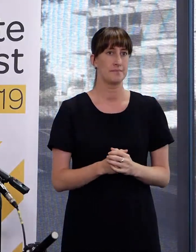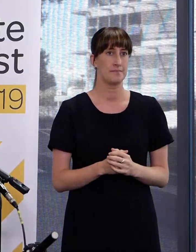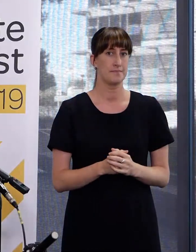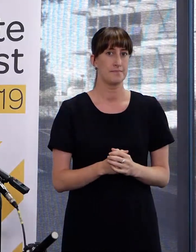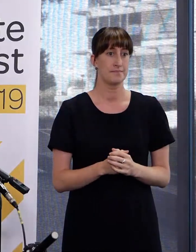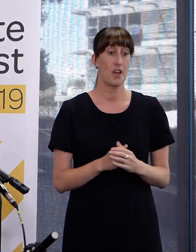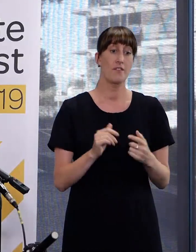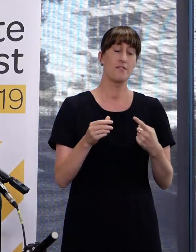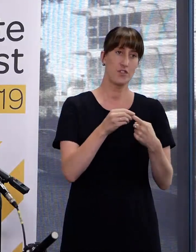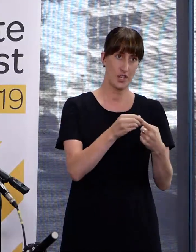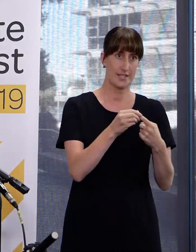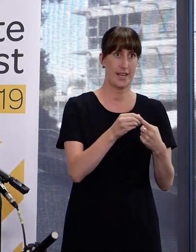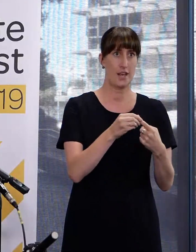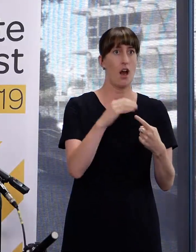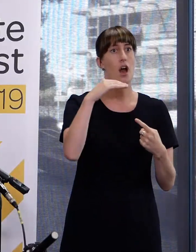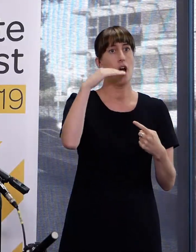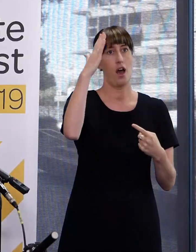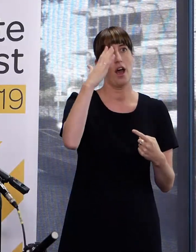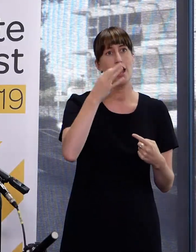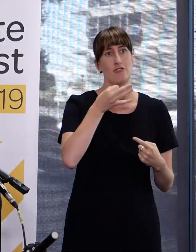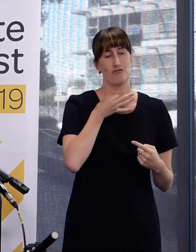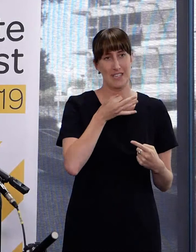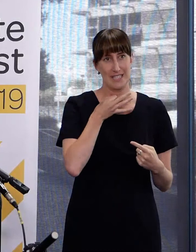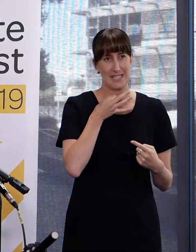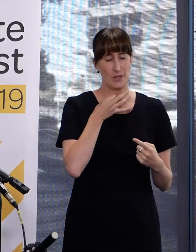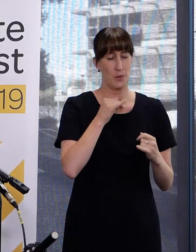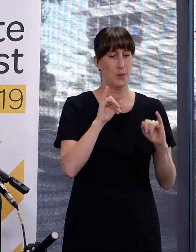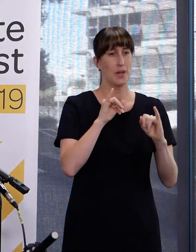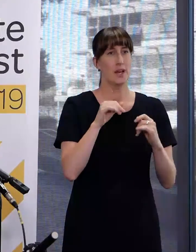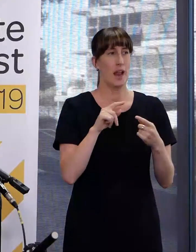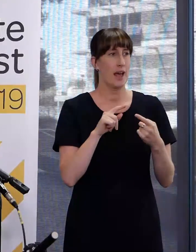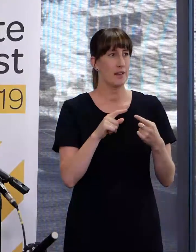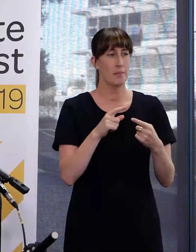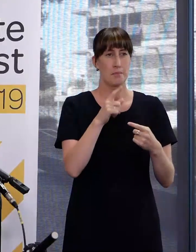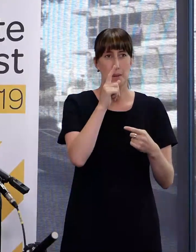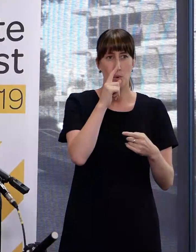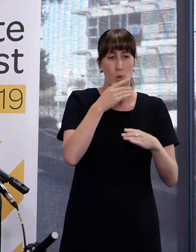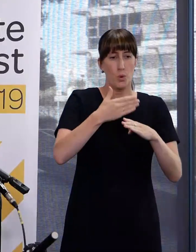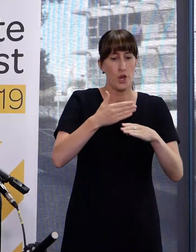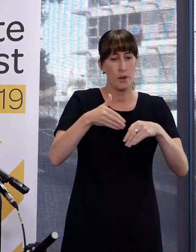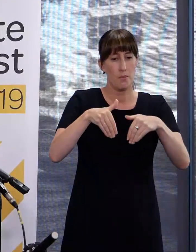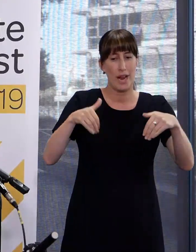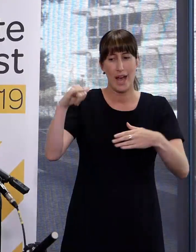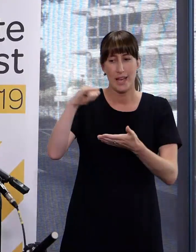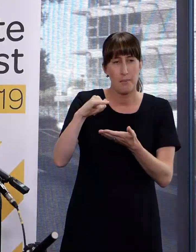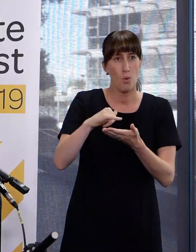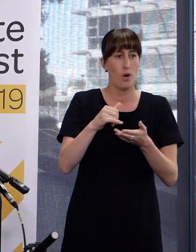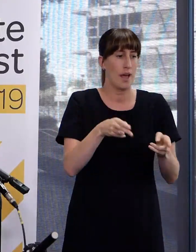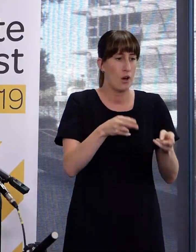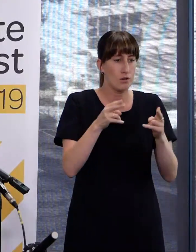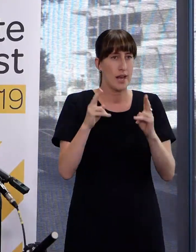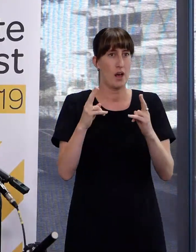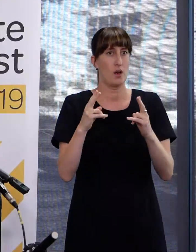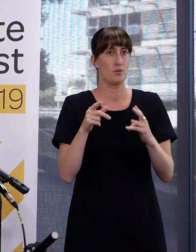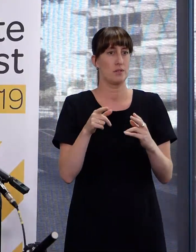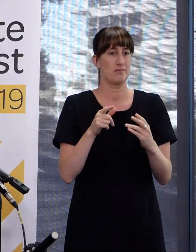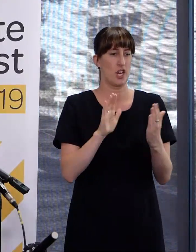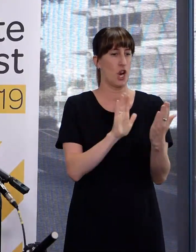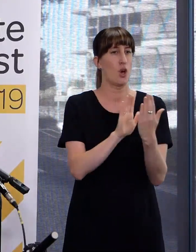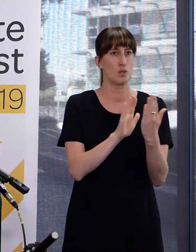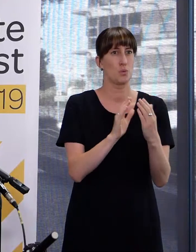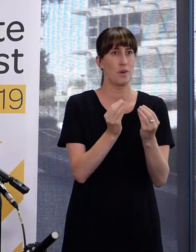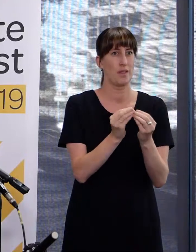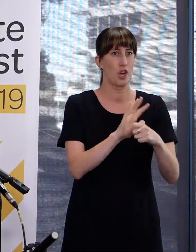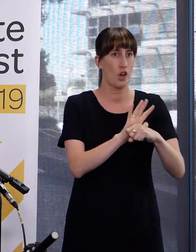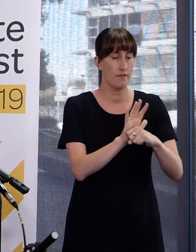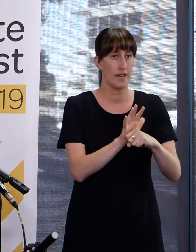at risk, as it were, those at the border and our frontline health workers, then we would be looking to vaccinate in this scenario, that